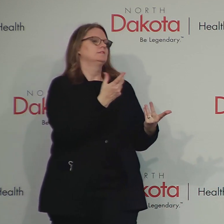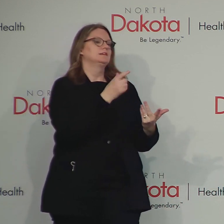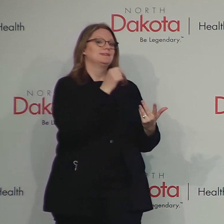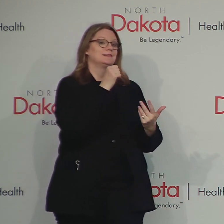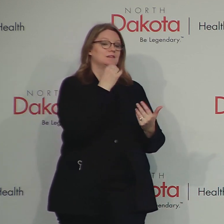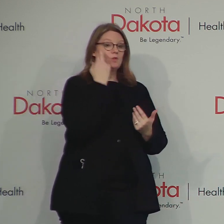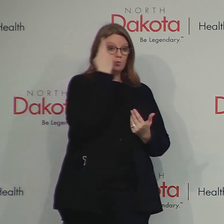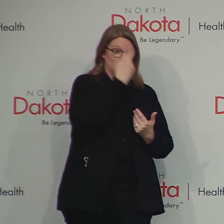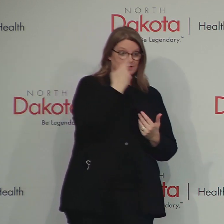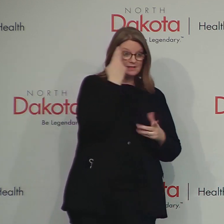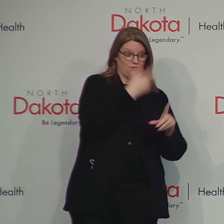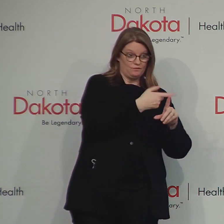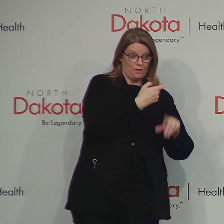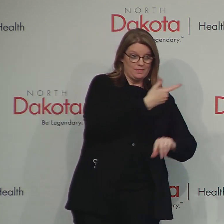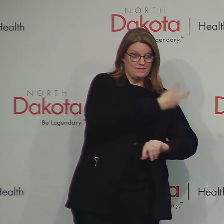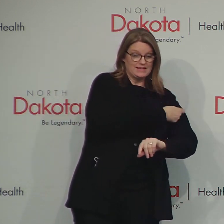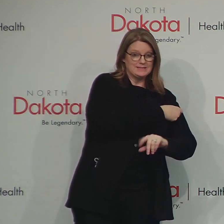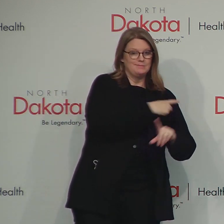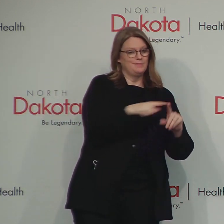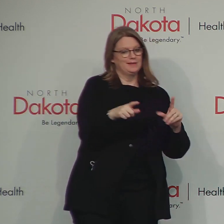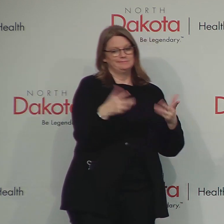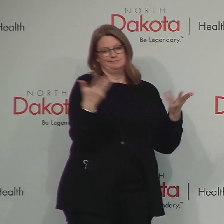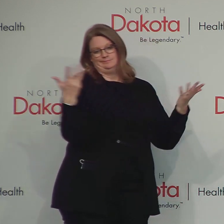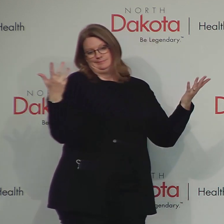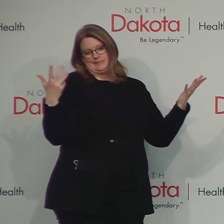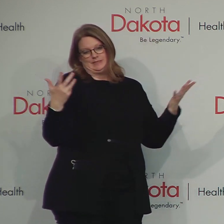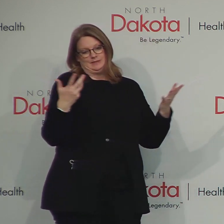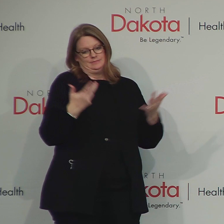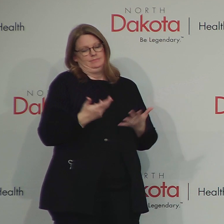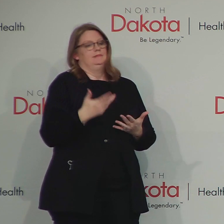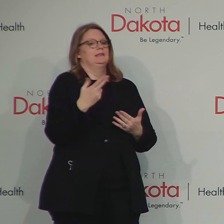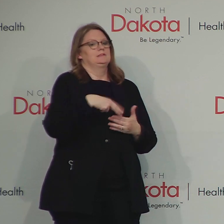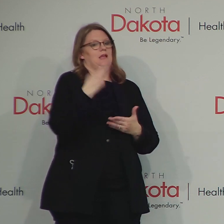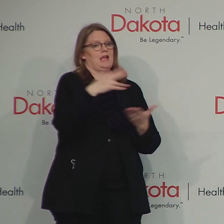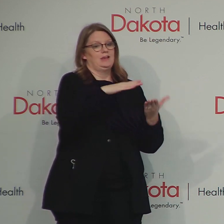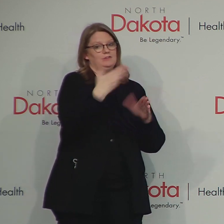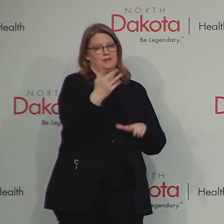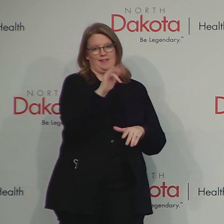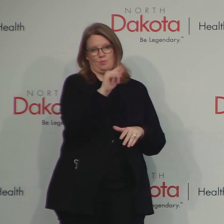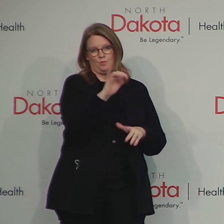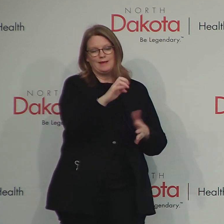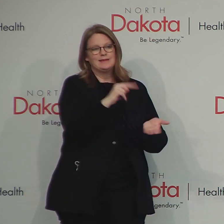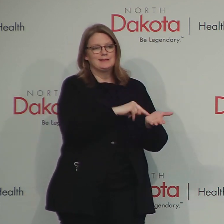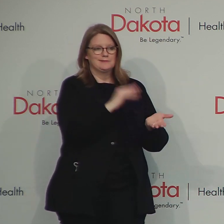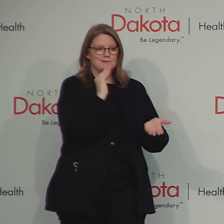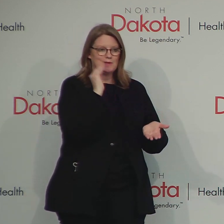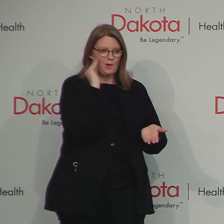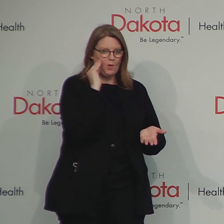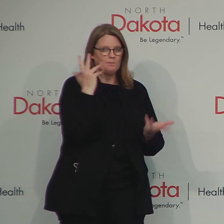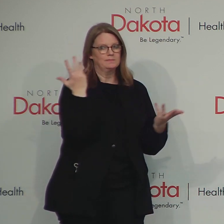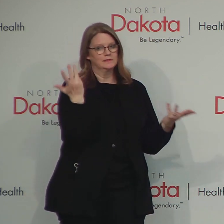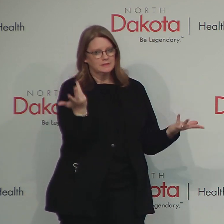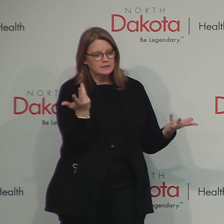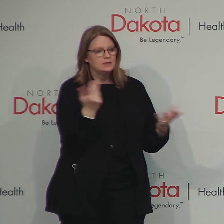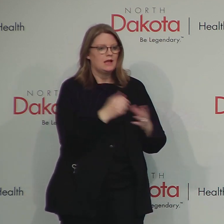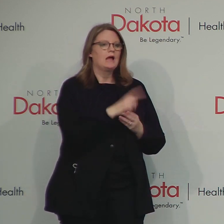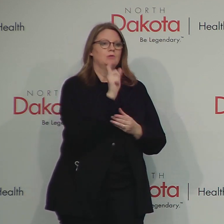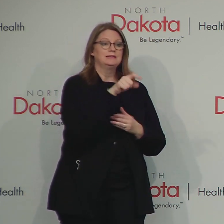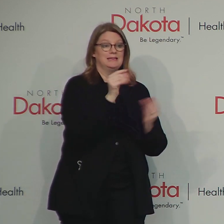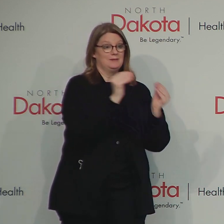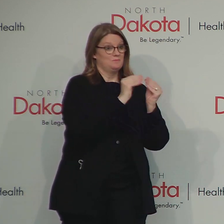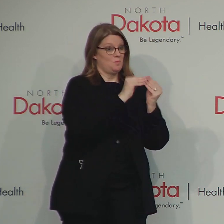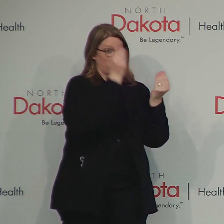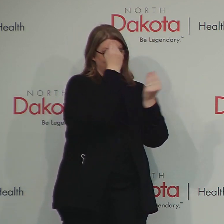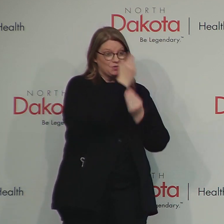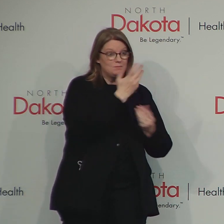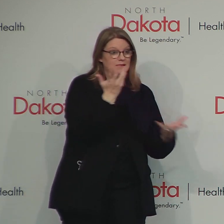due to the vaccine, but just as a coincidence, as there's a higher death rate in long-term cares. And so I would need more information.